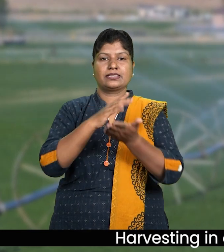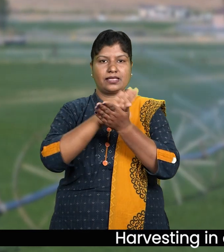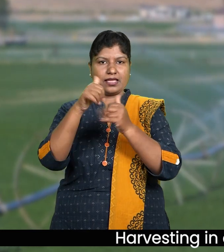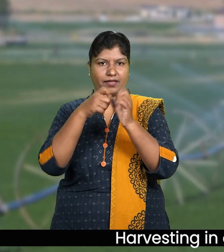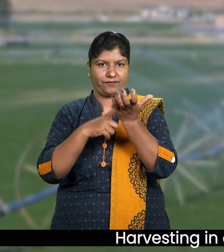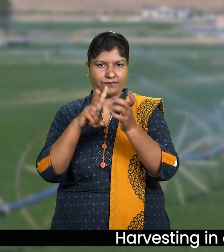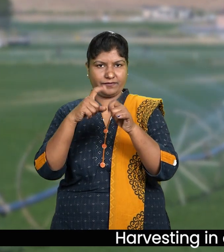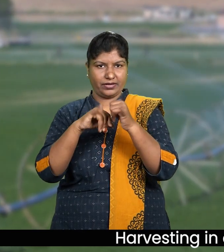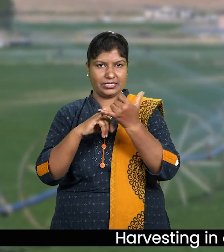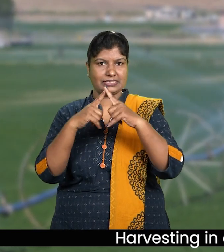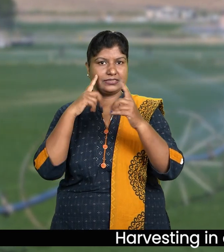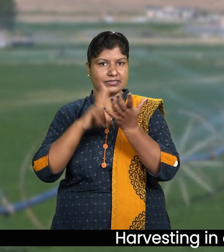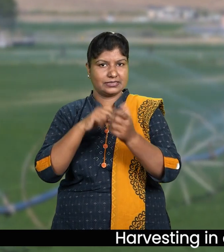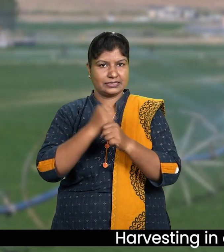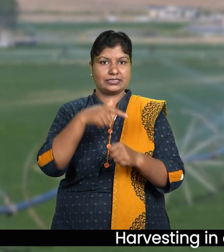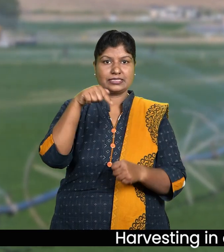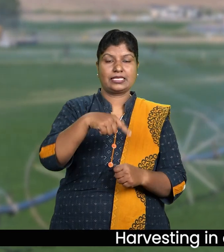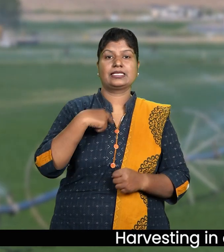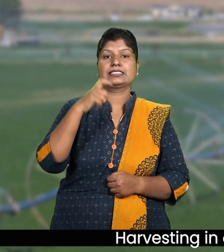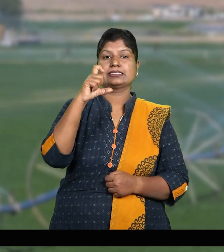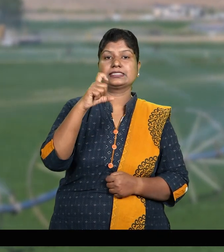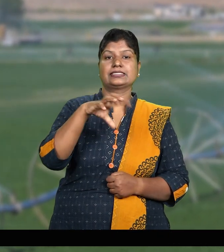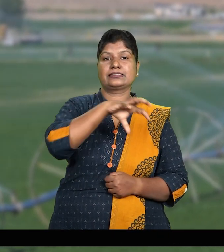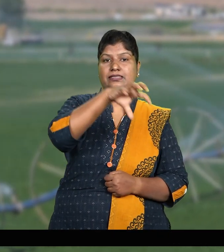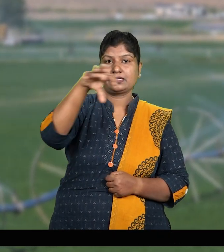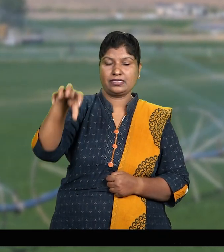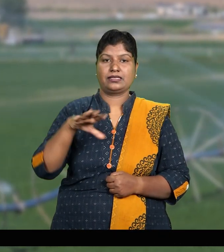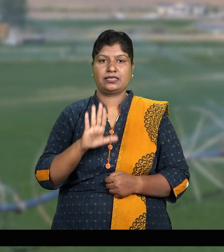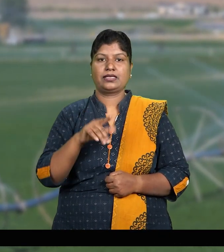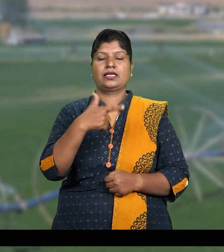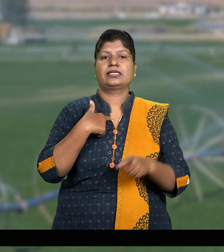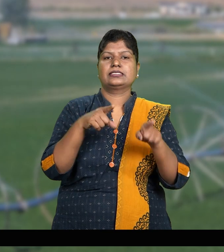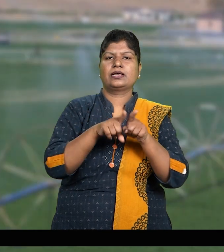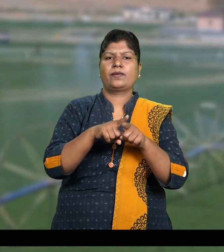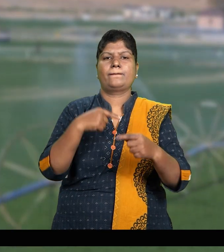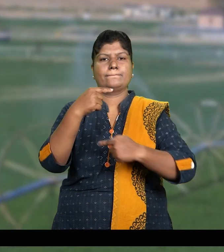Harvesting in our country is either done manually by sickle